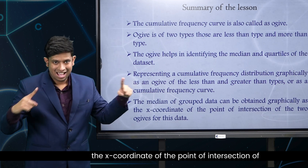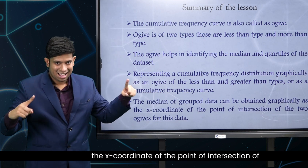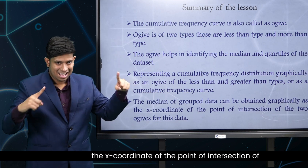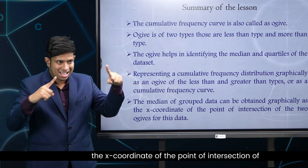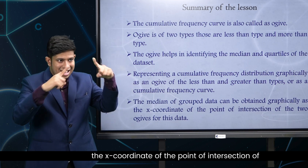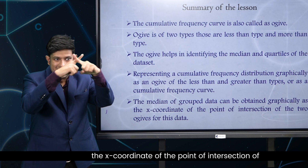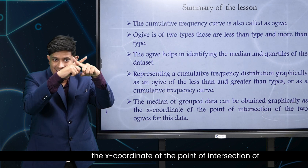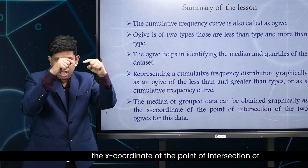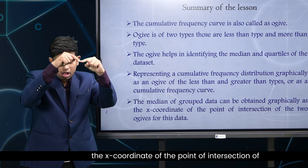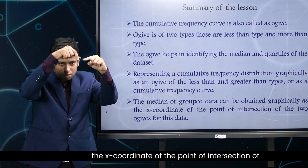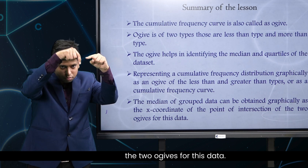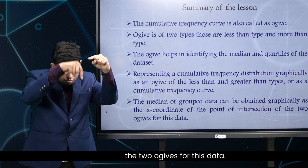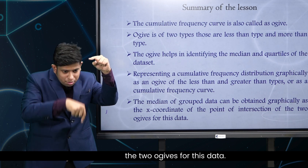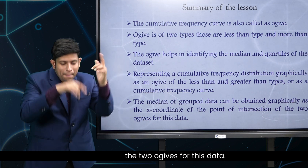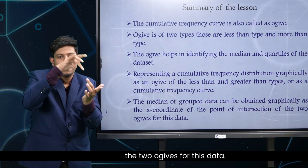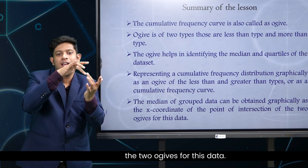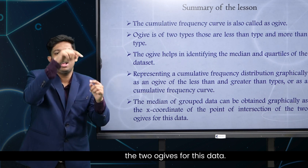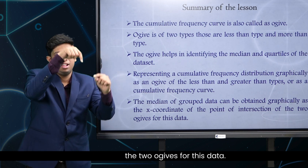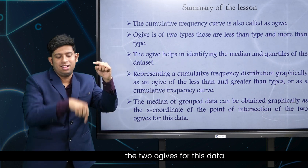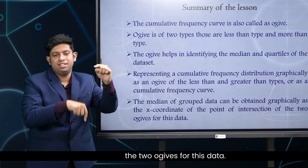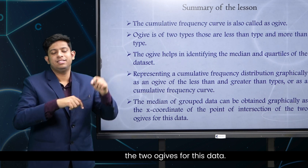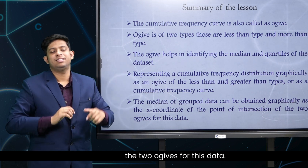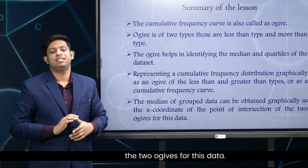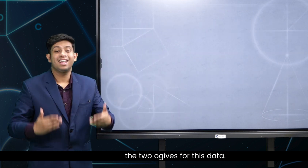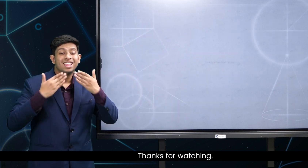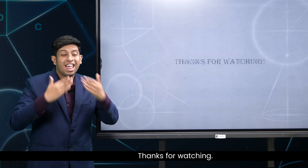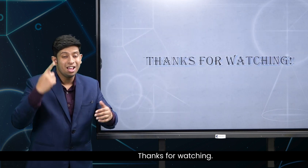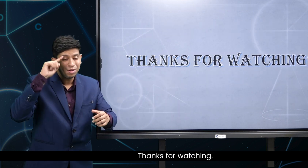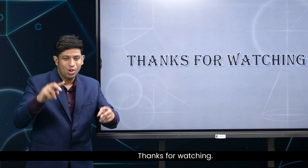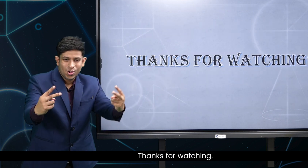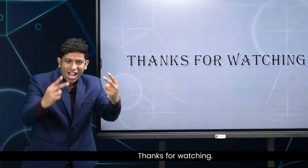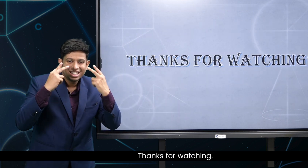the point of intersection of the two ogives for this data. Thanks for watching.